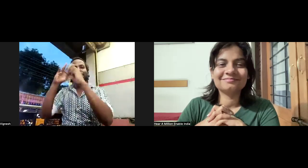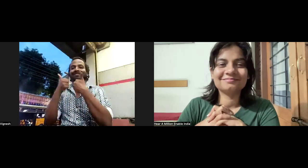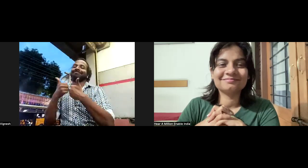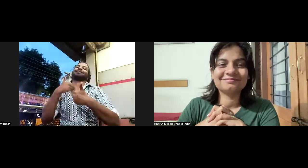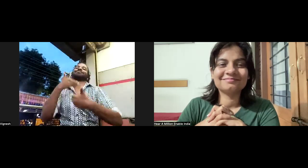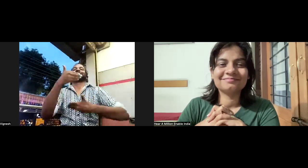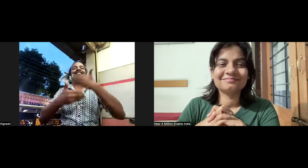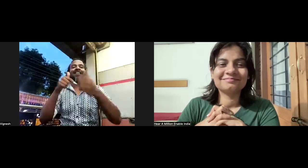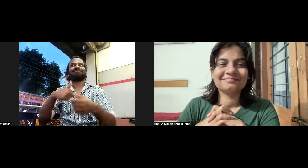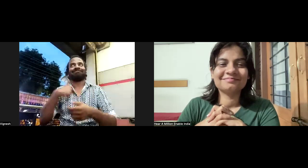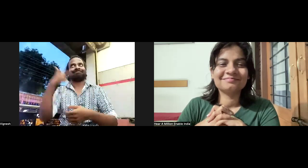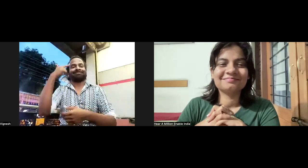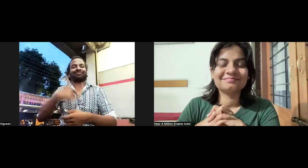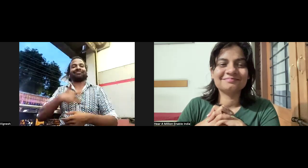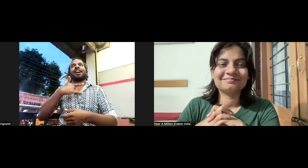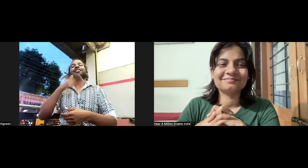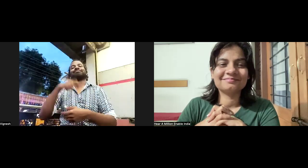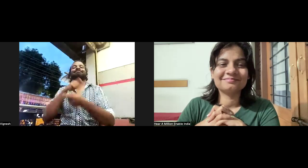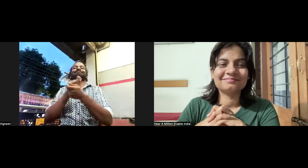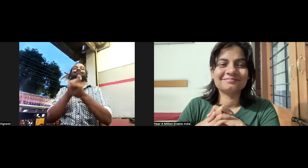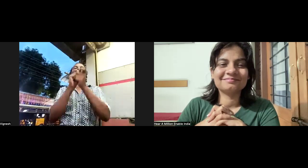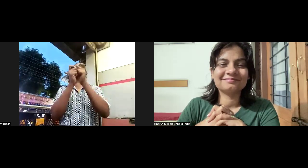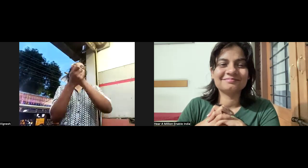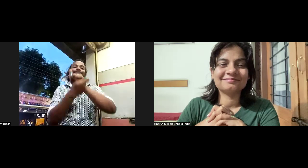And with that, I spoke to my parents,